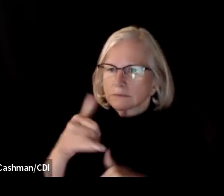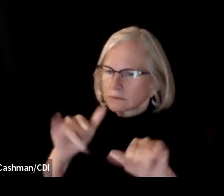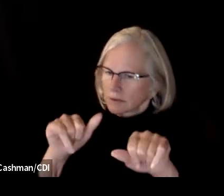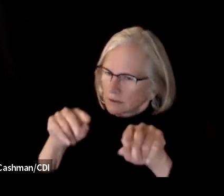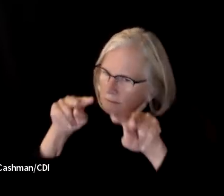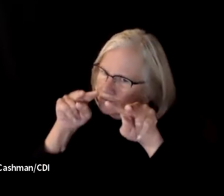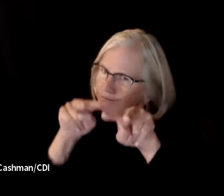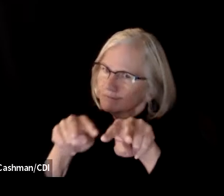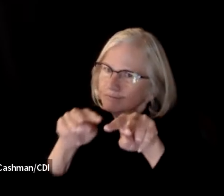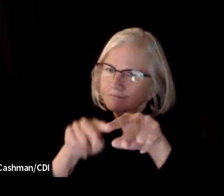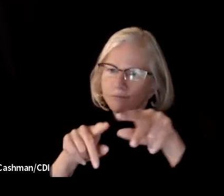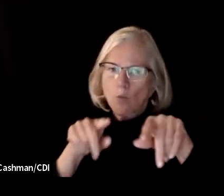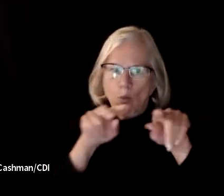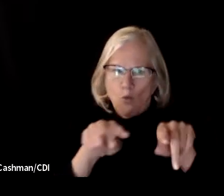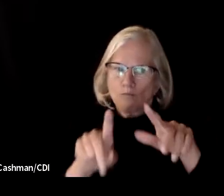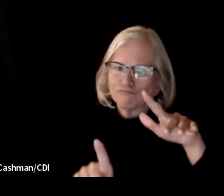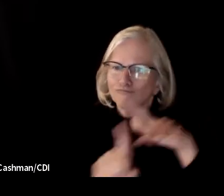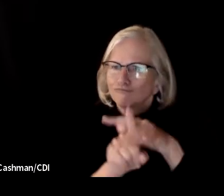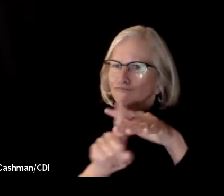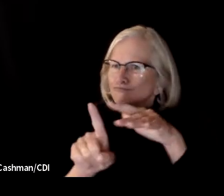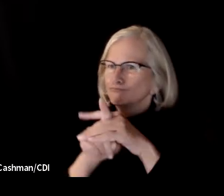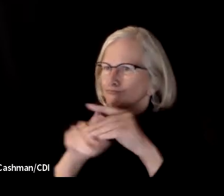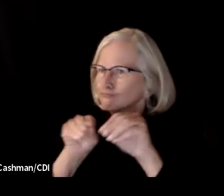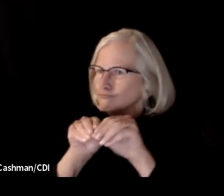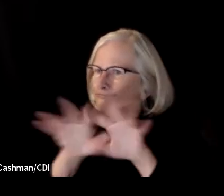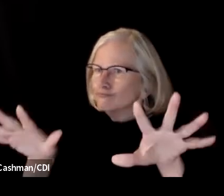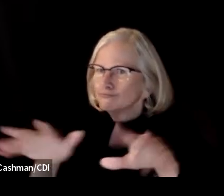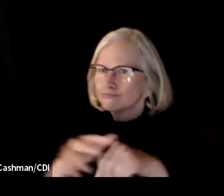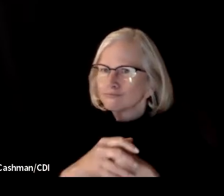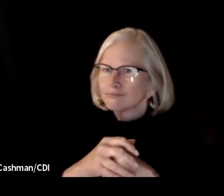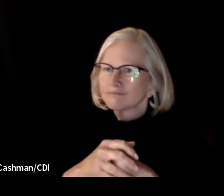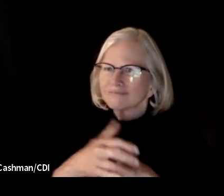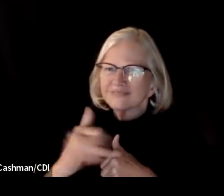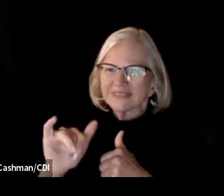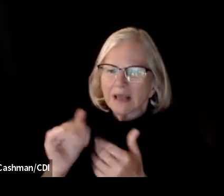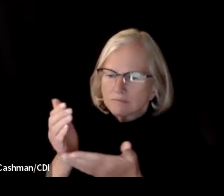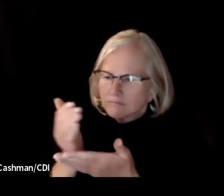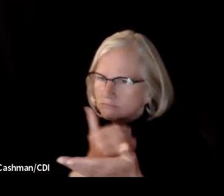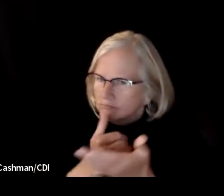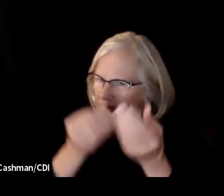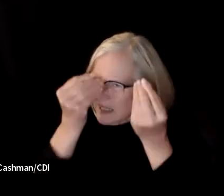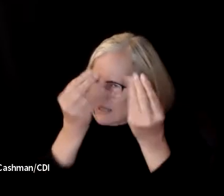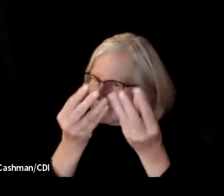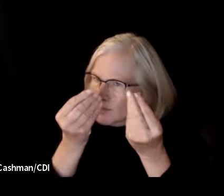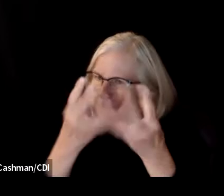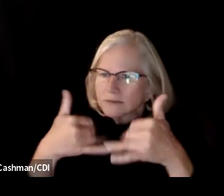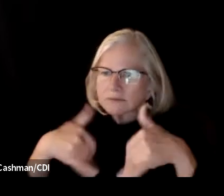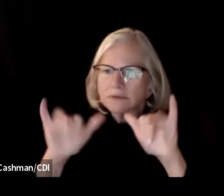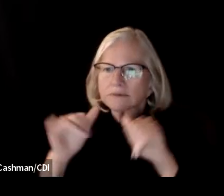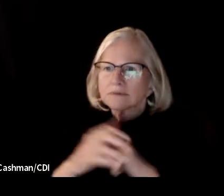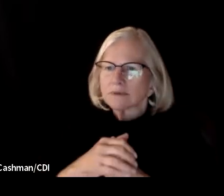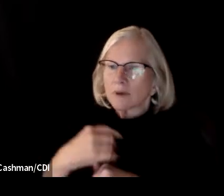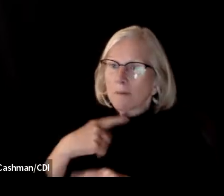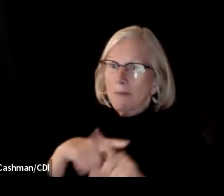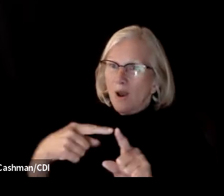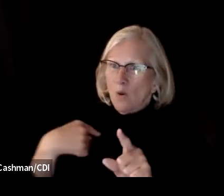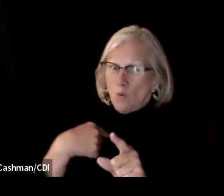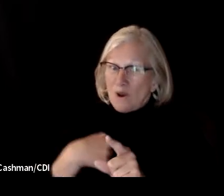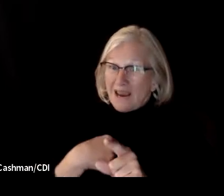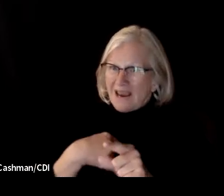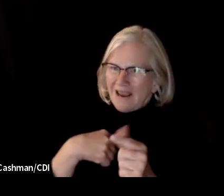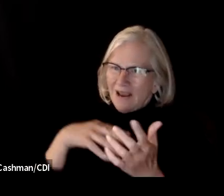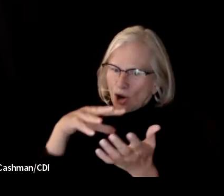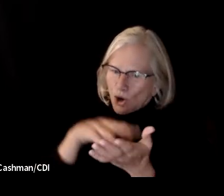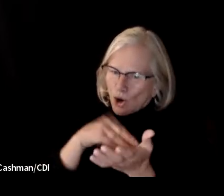So they are collecting information on that. But in addition to what we're learning in the United States, they